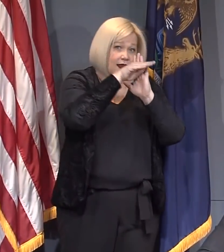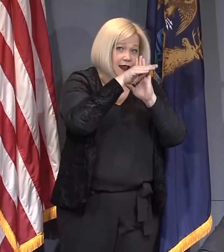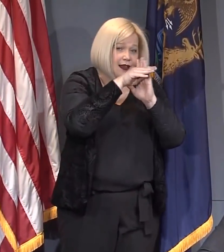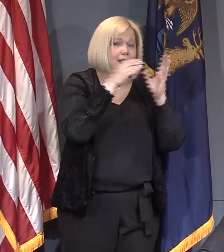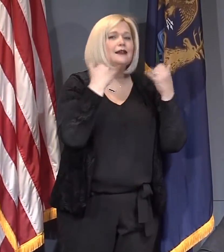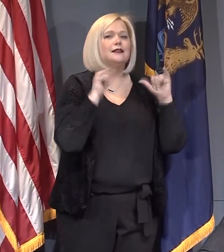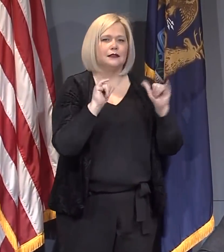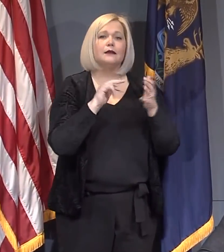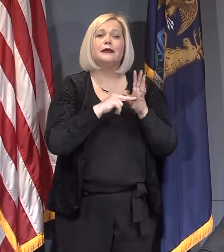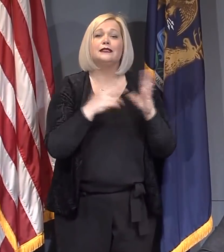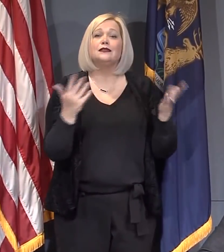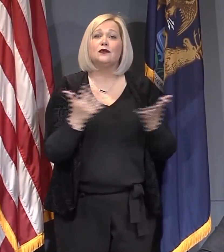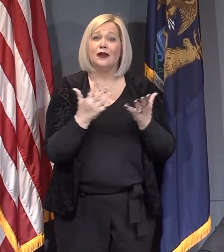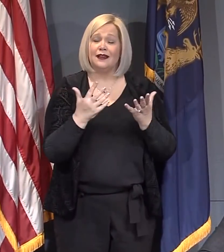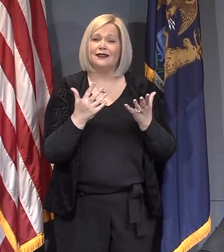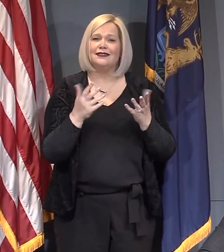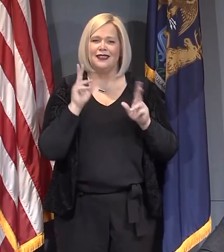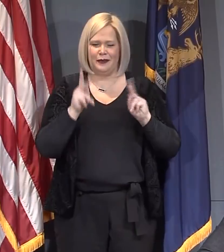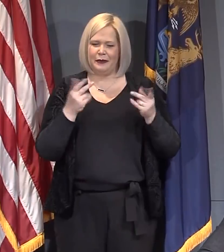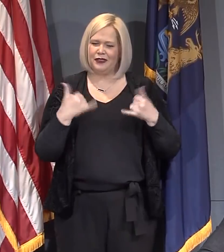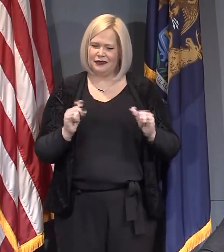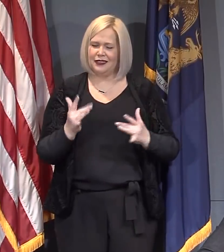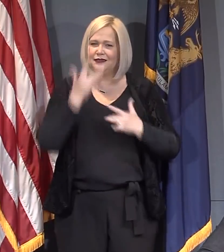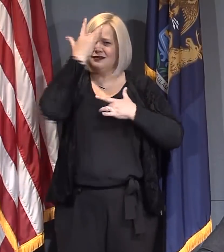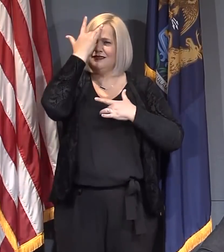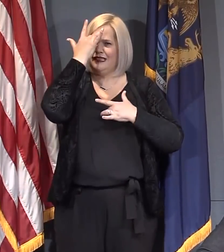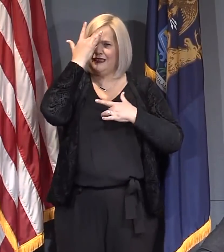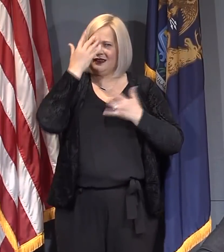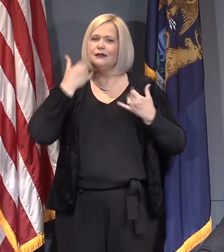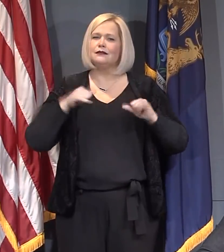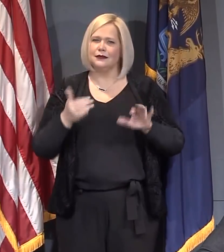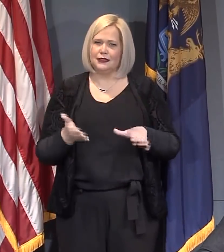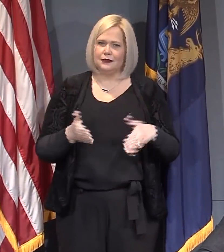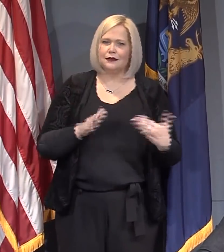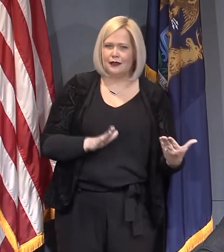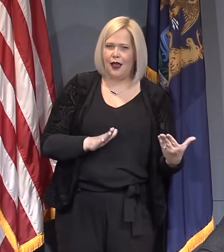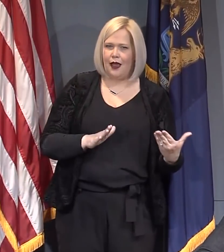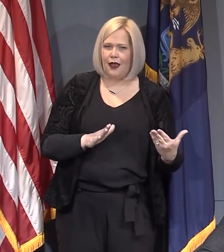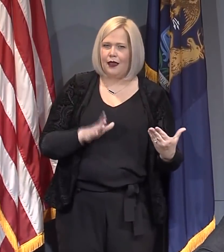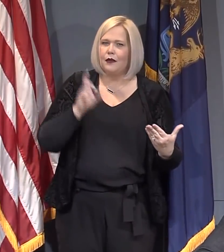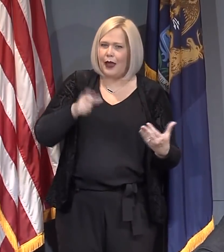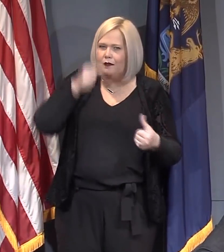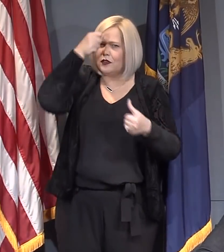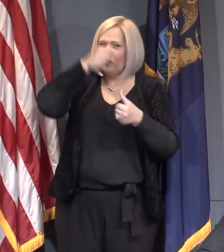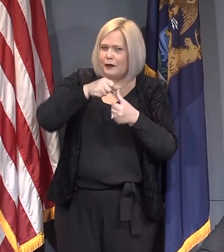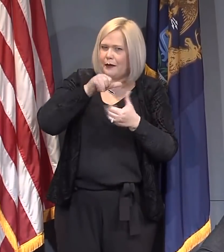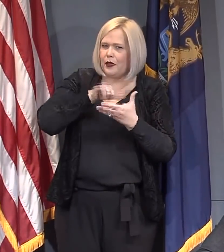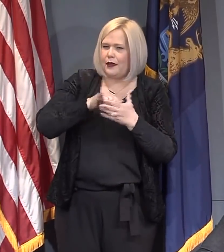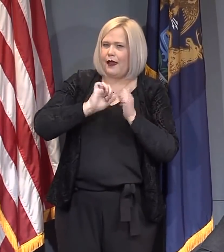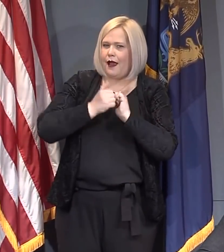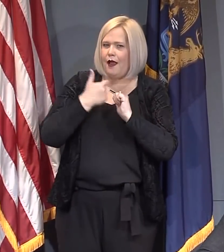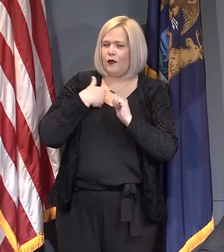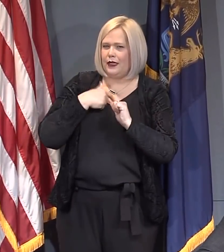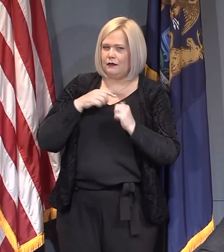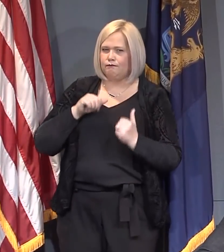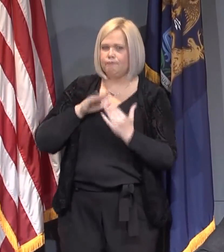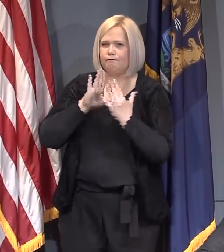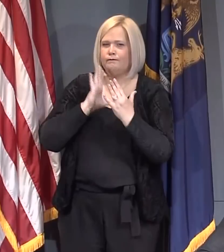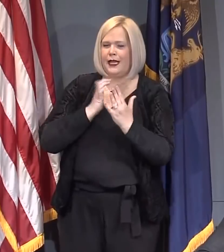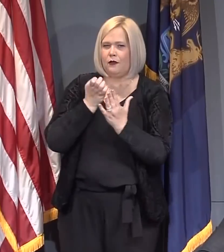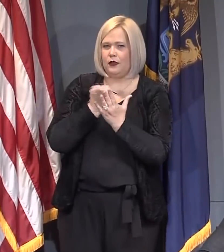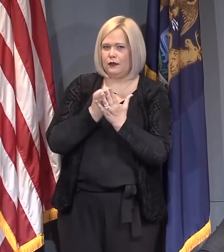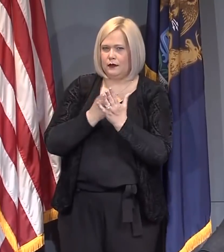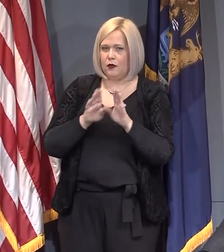are a lot of cases and deaths occurring, and we have to be mindful of this as we move forward with our response. We also know